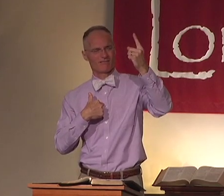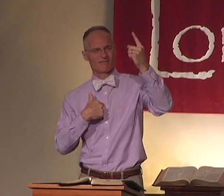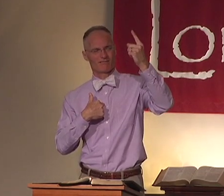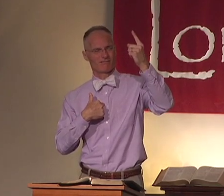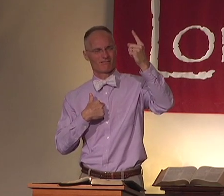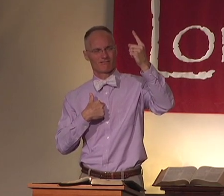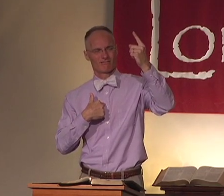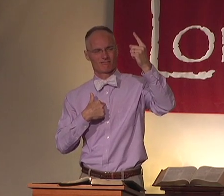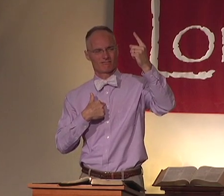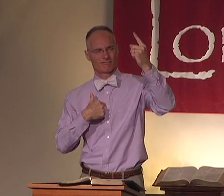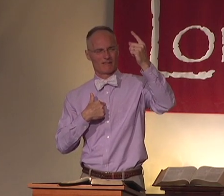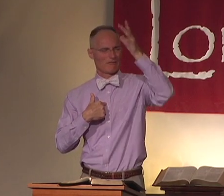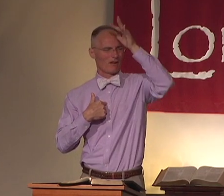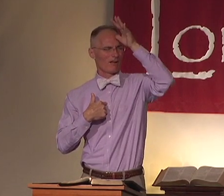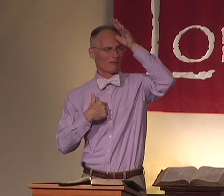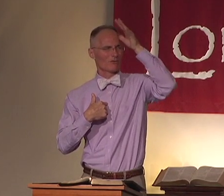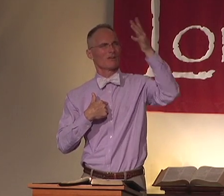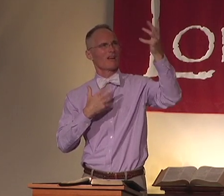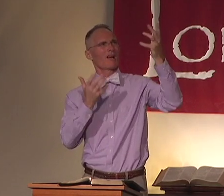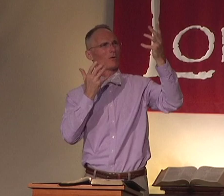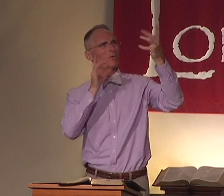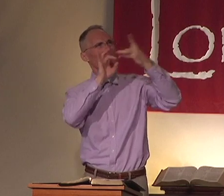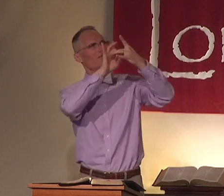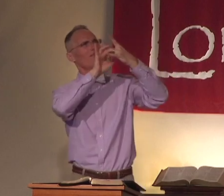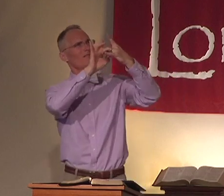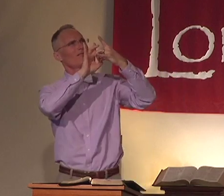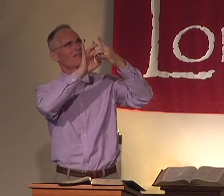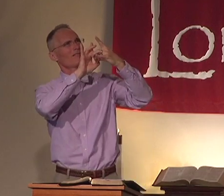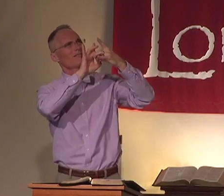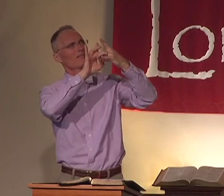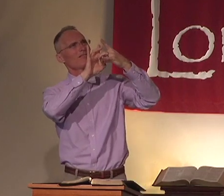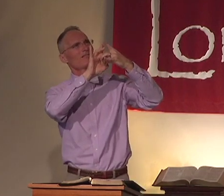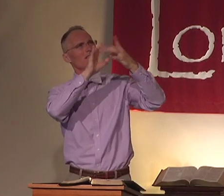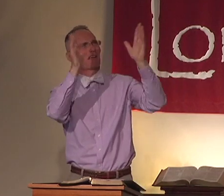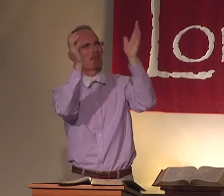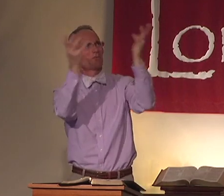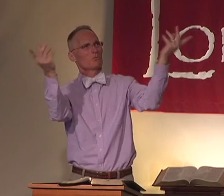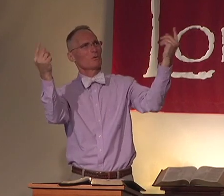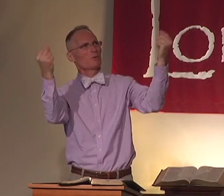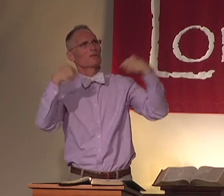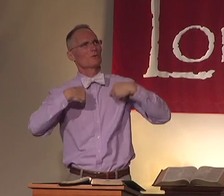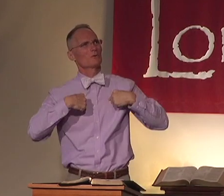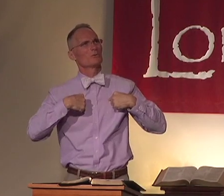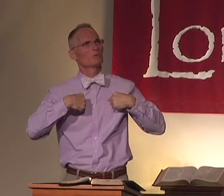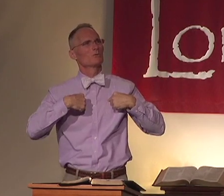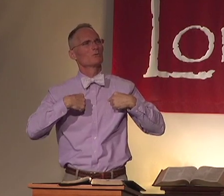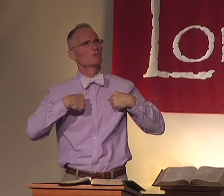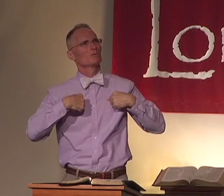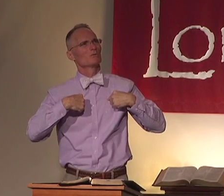how do I tell the Father, yes, I want that relationship. What do I do?